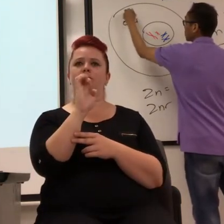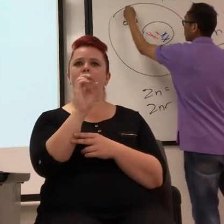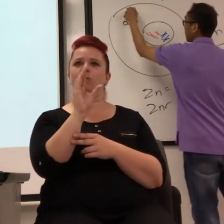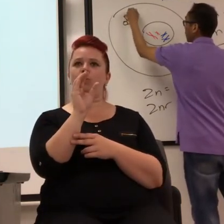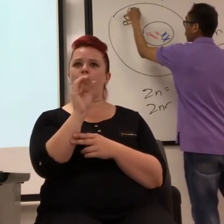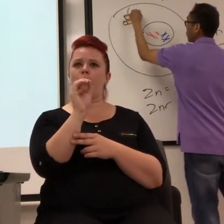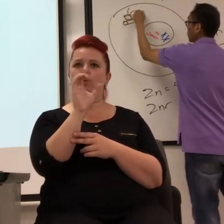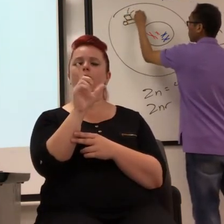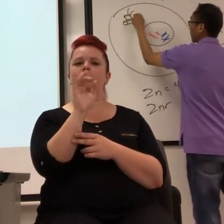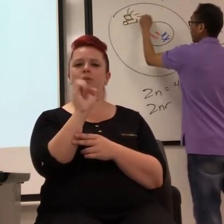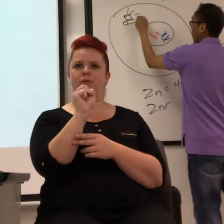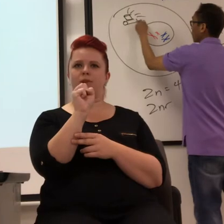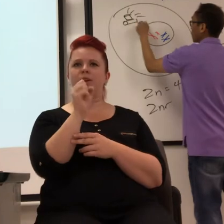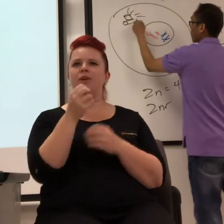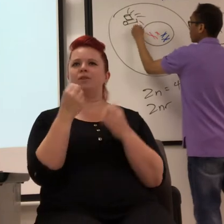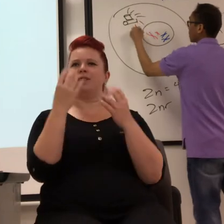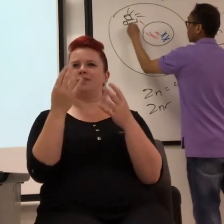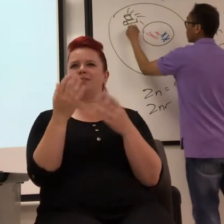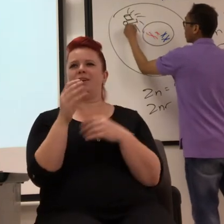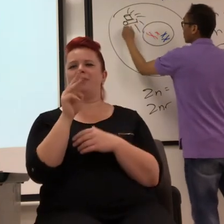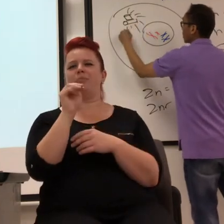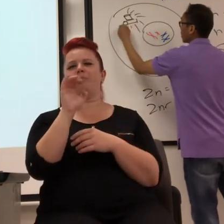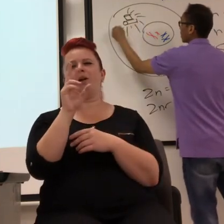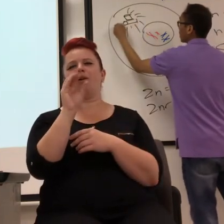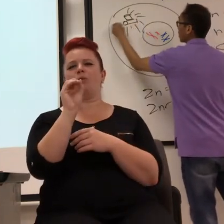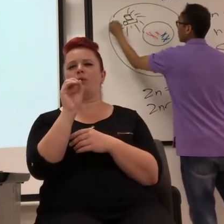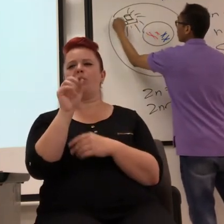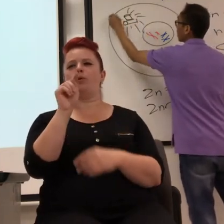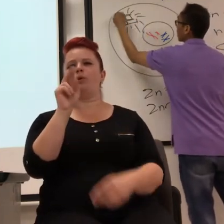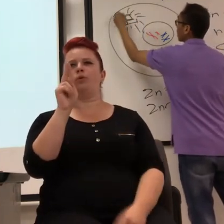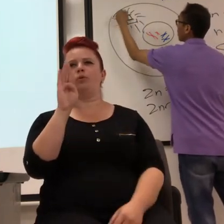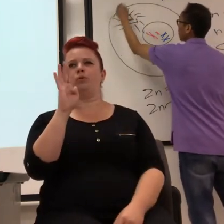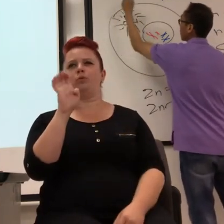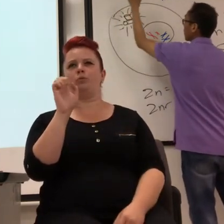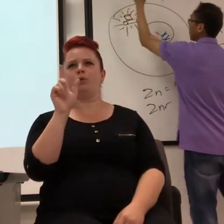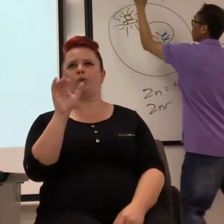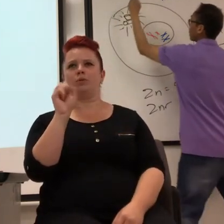A bunch of microtubules coming out of it.